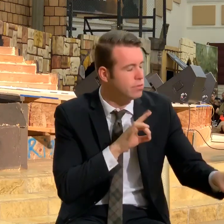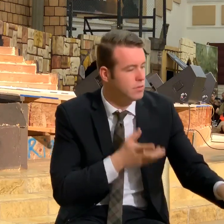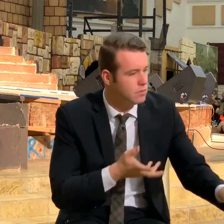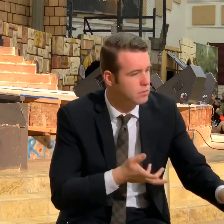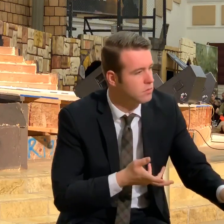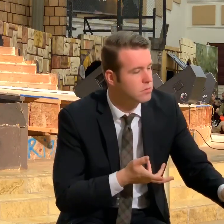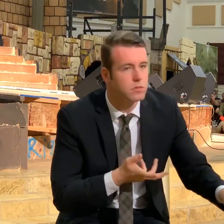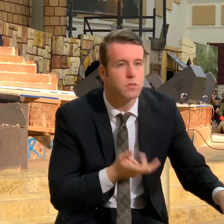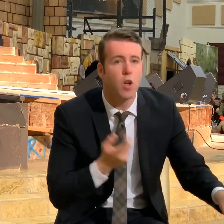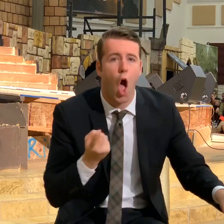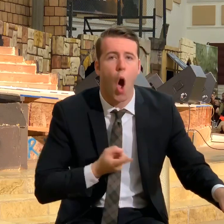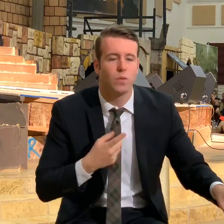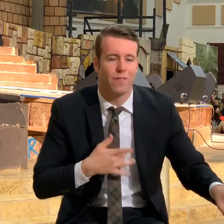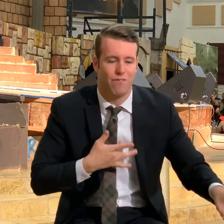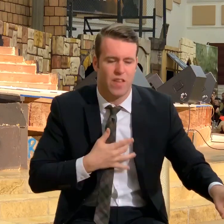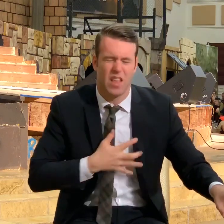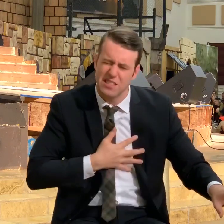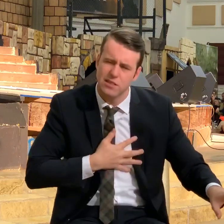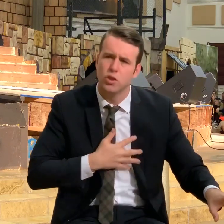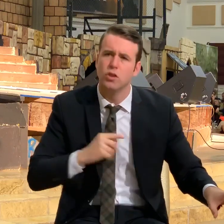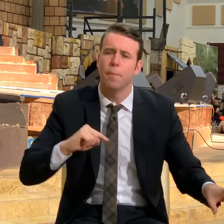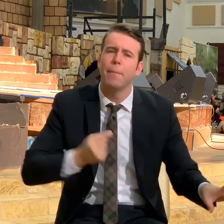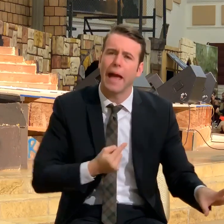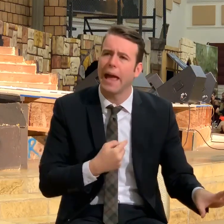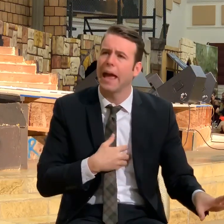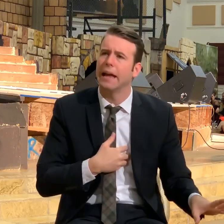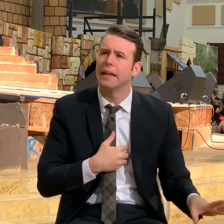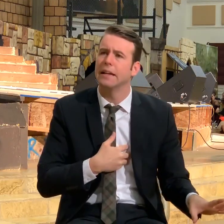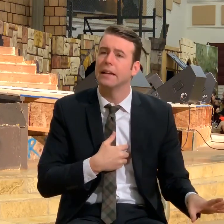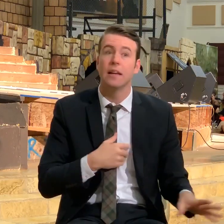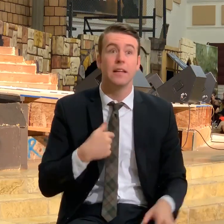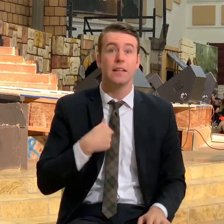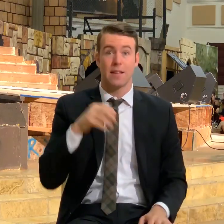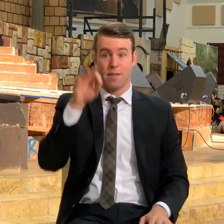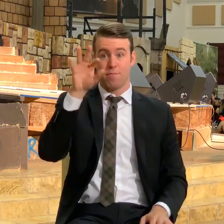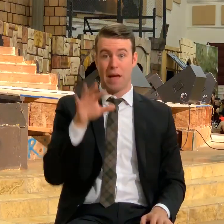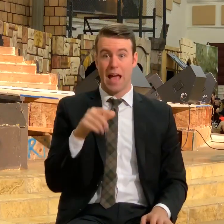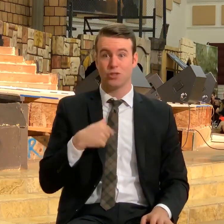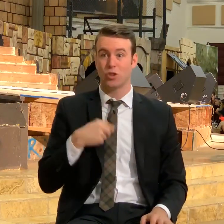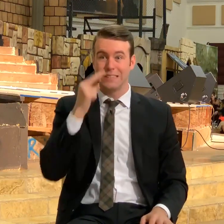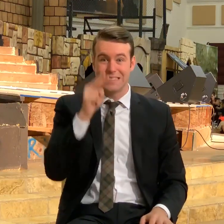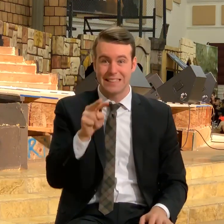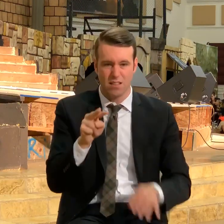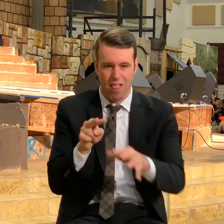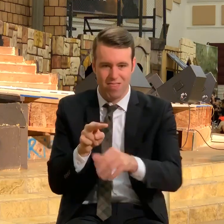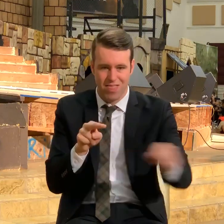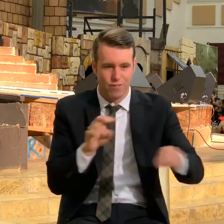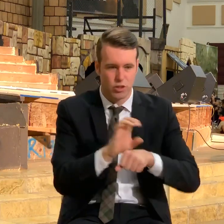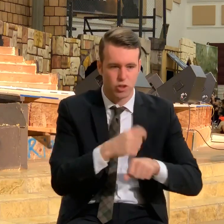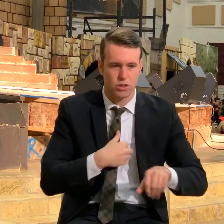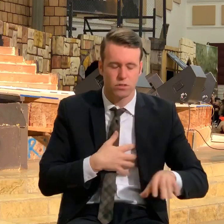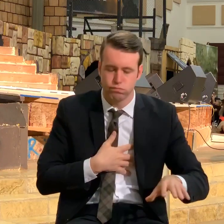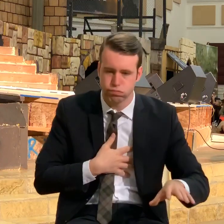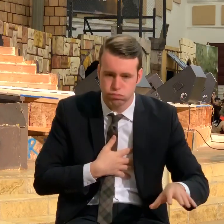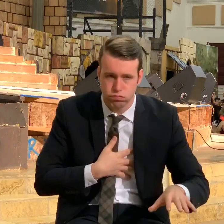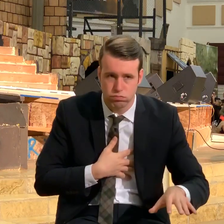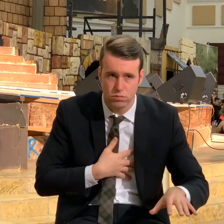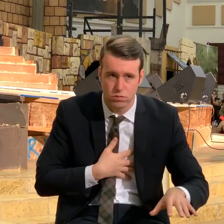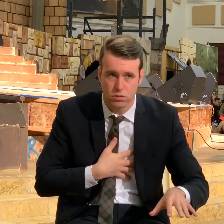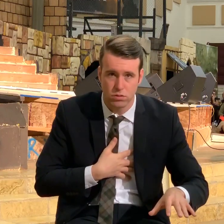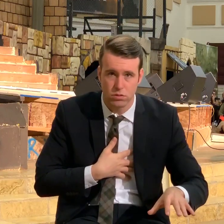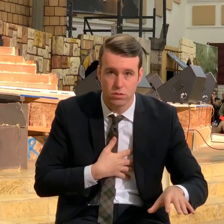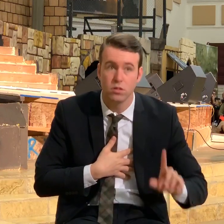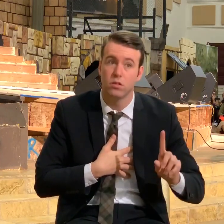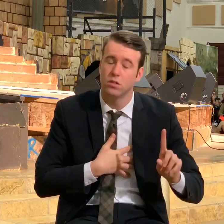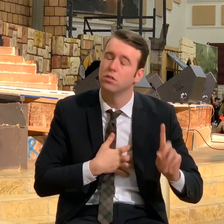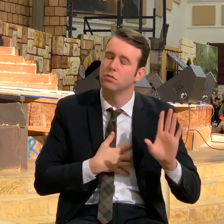always that feeling of pain in a pastor's heart when someone leaves the church. Well, I